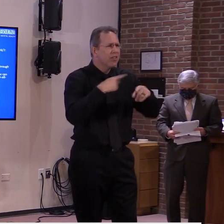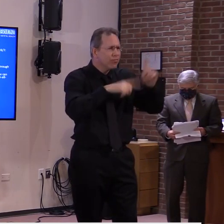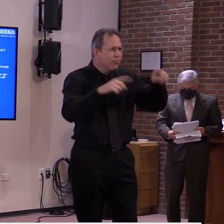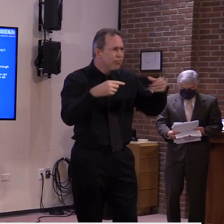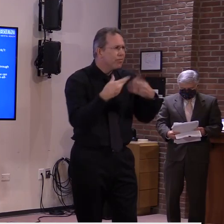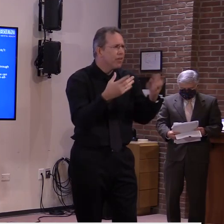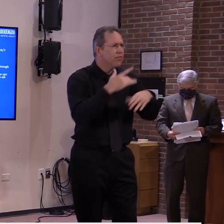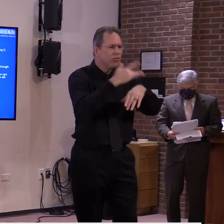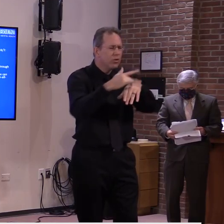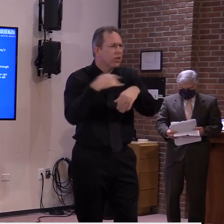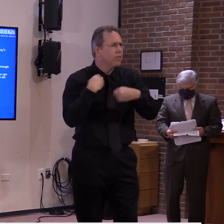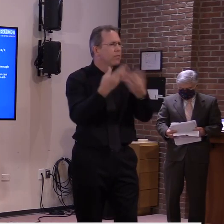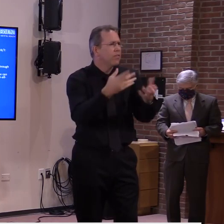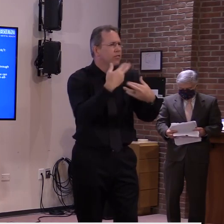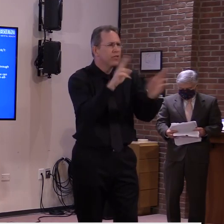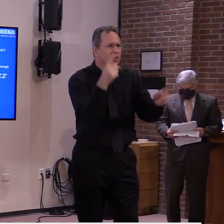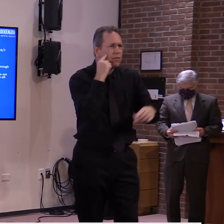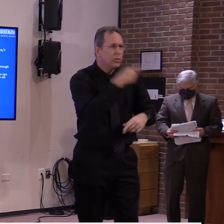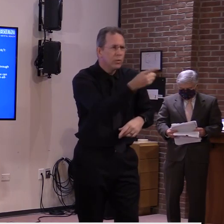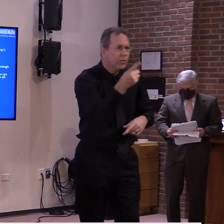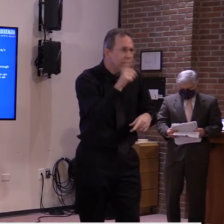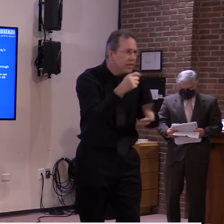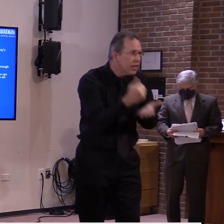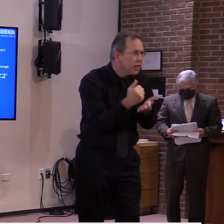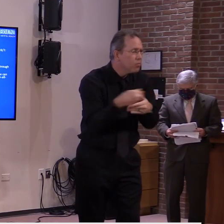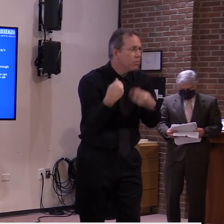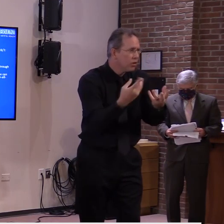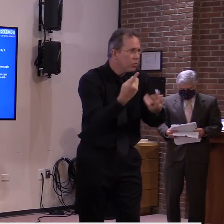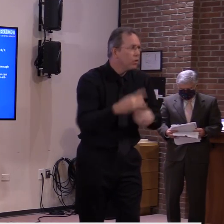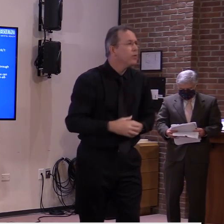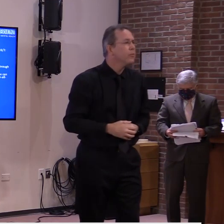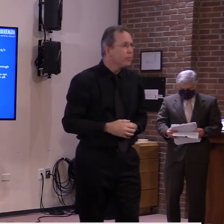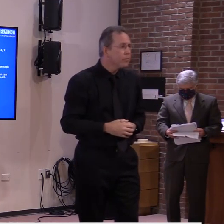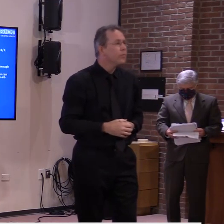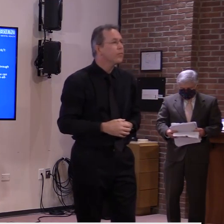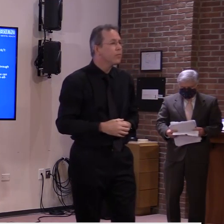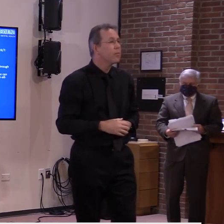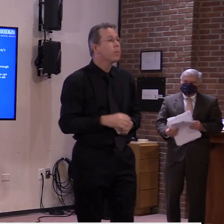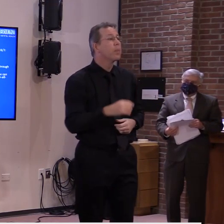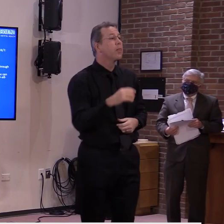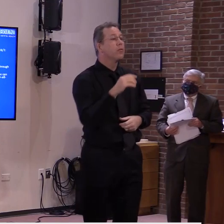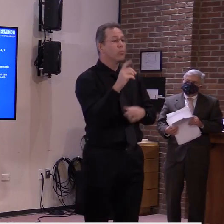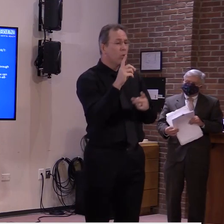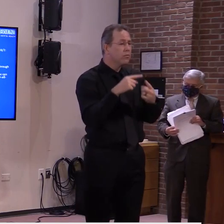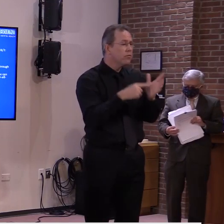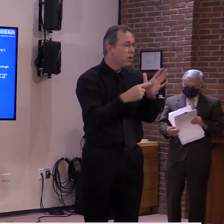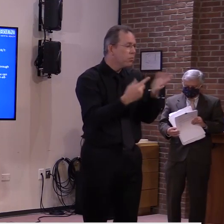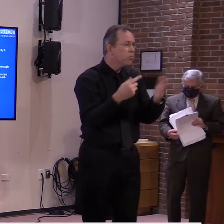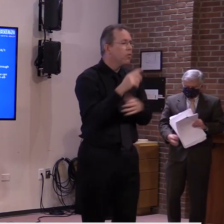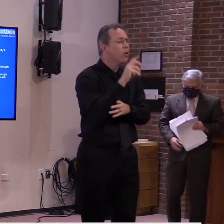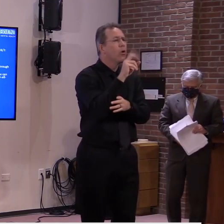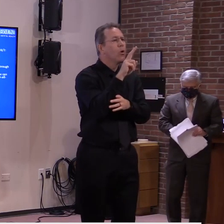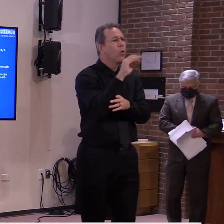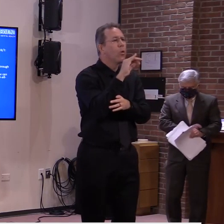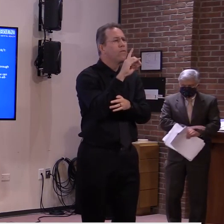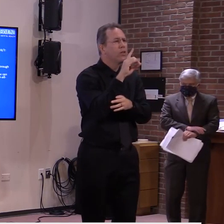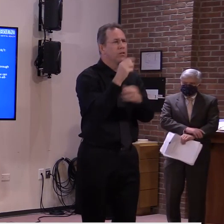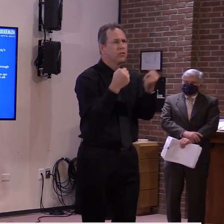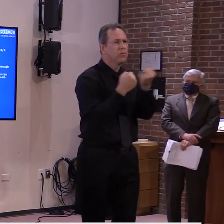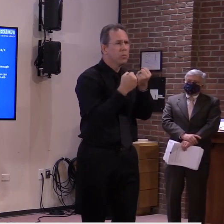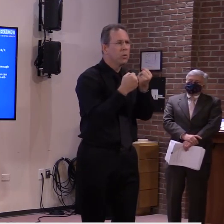basis. One of them is COVID Support Vermont. To help with the extraordinary impacts of the pandemic, the